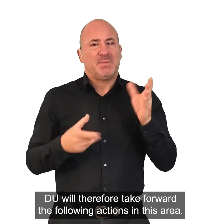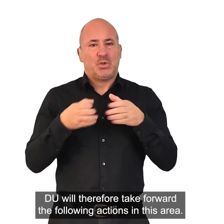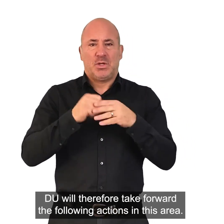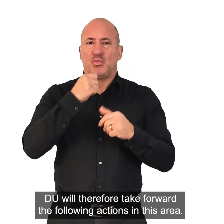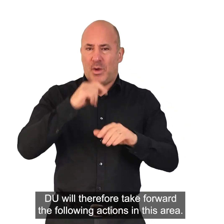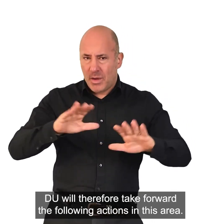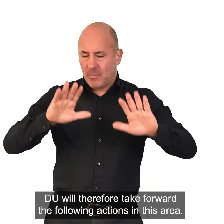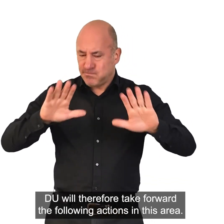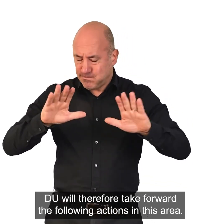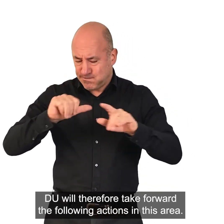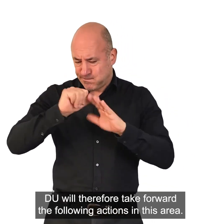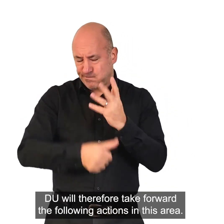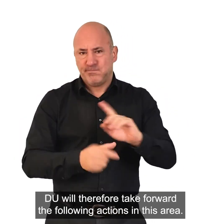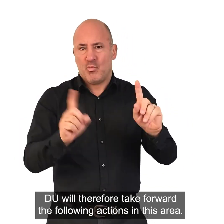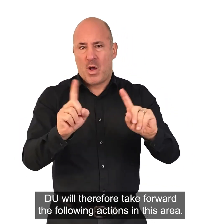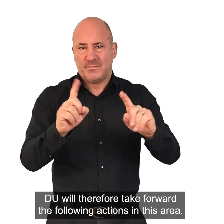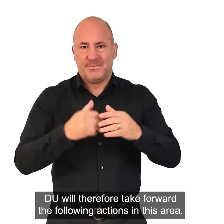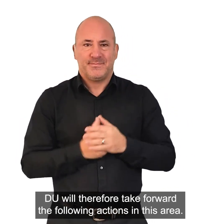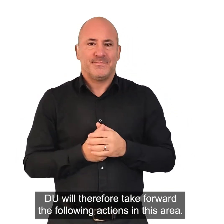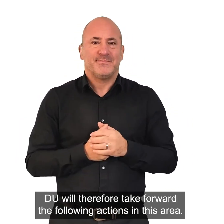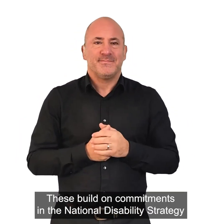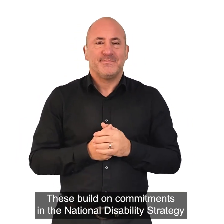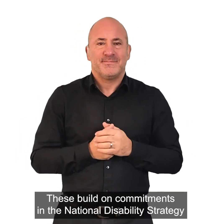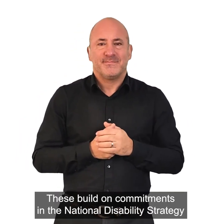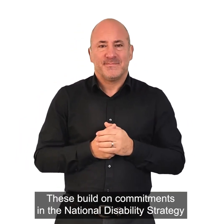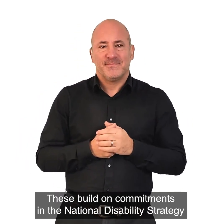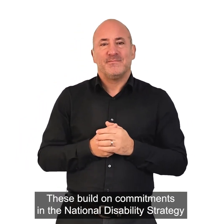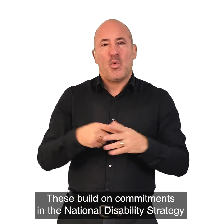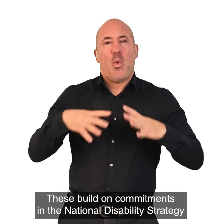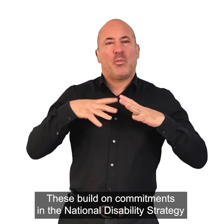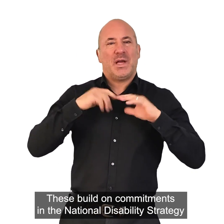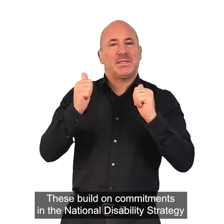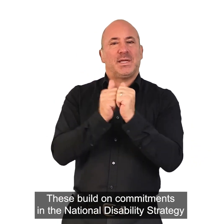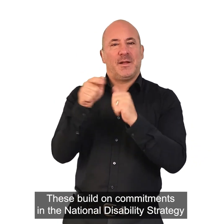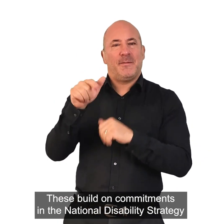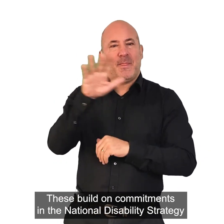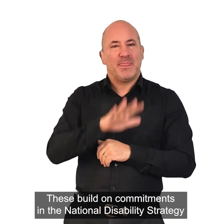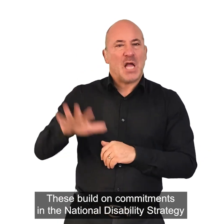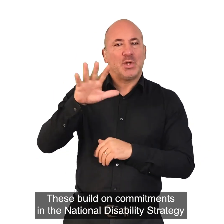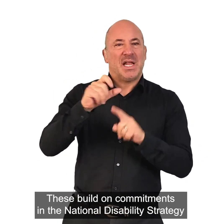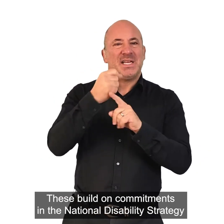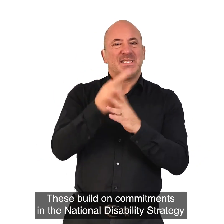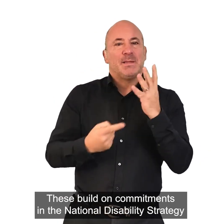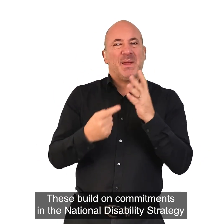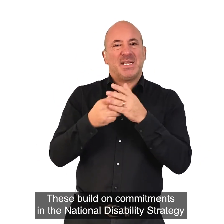DU will therefore take forward the following actions in this area. These build on commitments in the National Disability Strategy